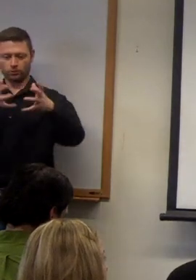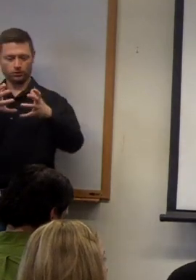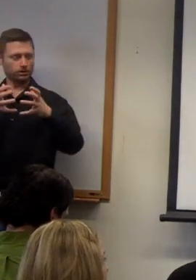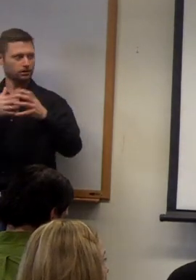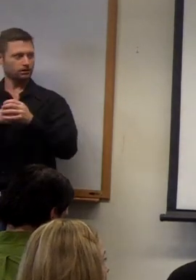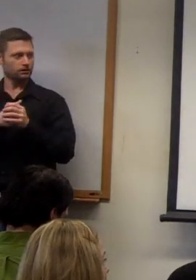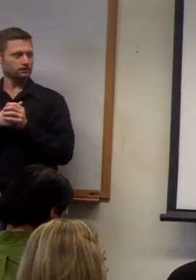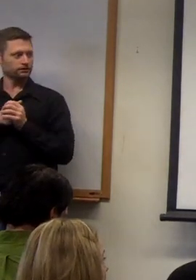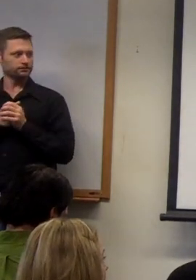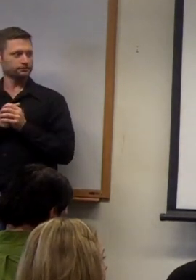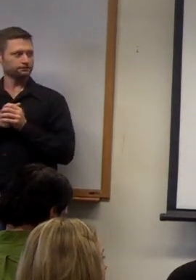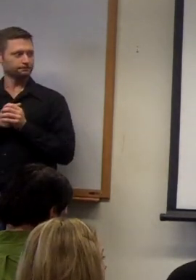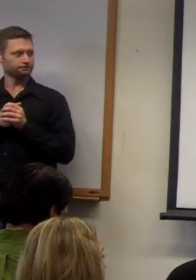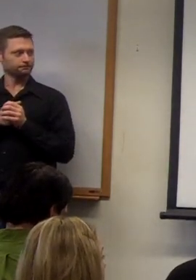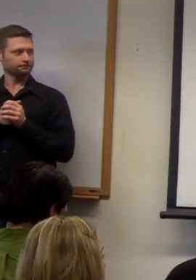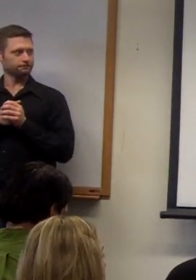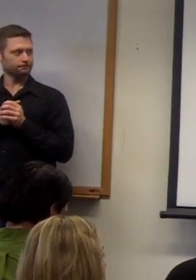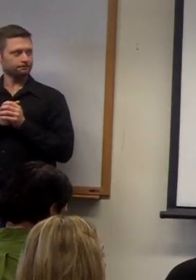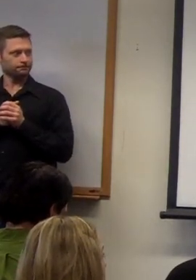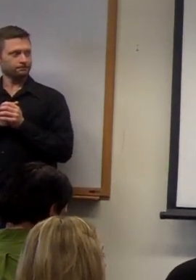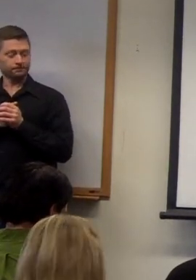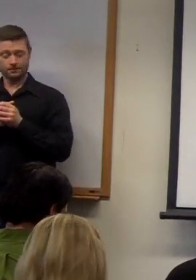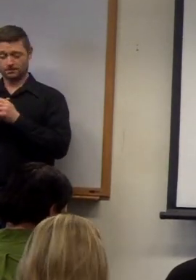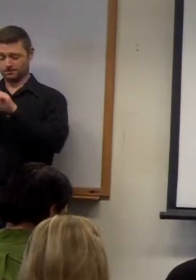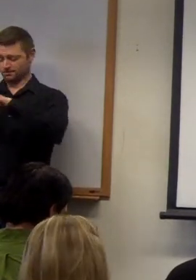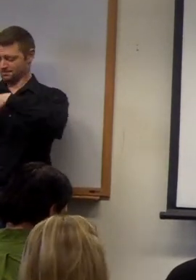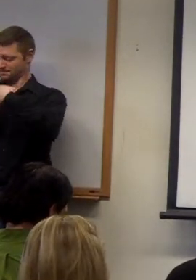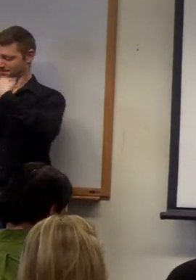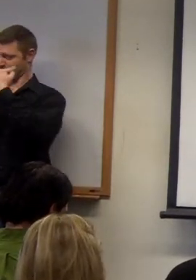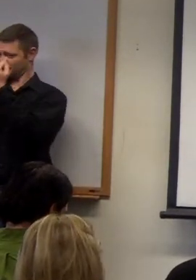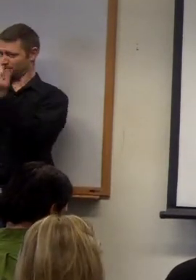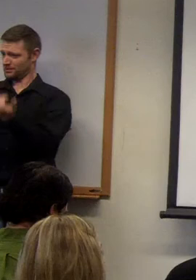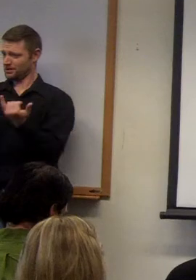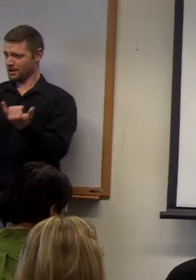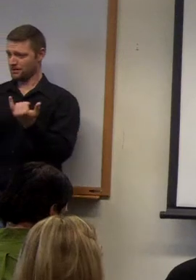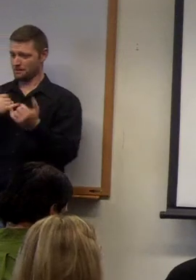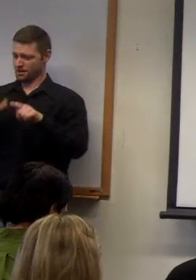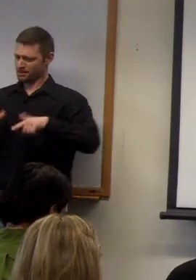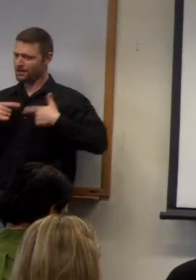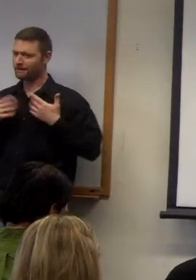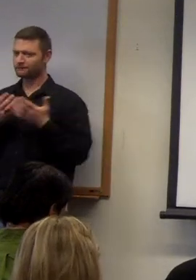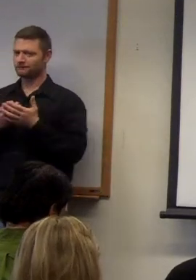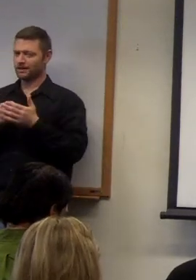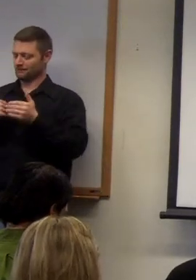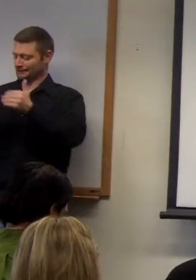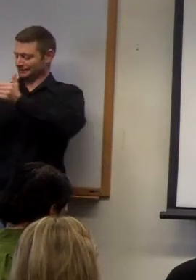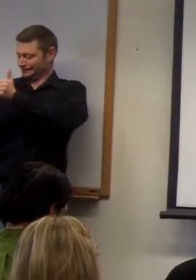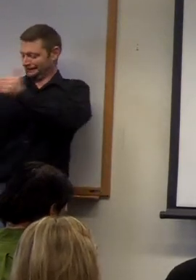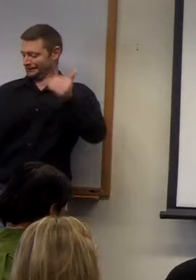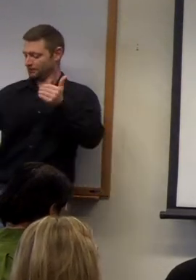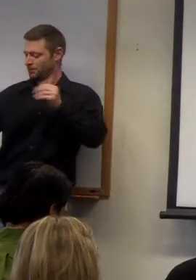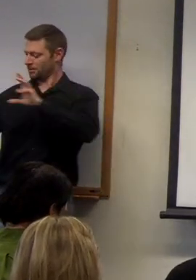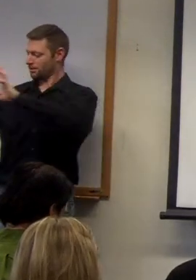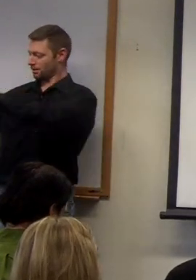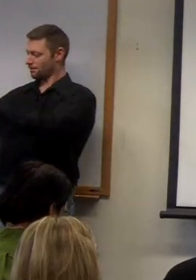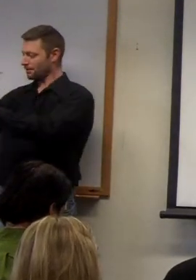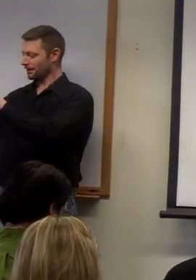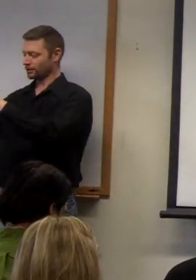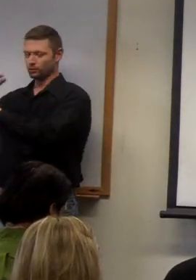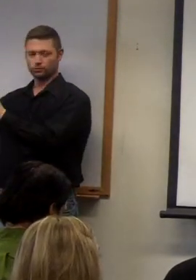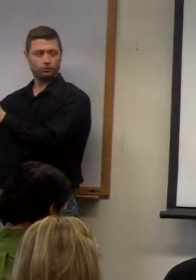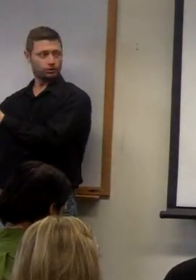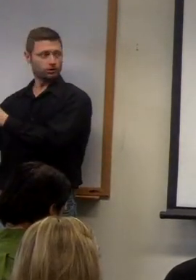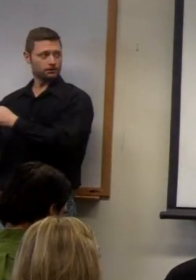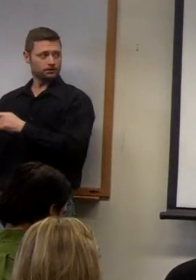life is that I'm hitting this point where I'm starting to realize that I have been on this trajectory away from a black community, thinking that I was exceptional, that I